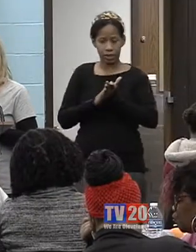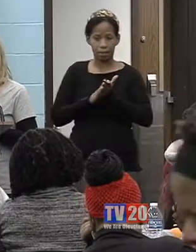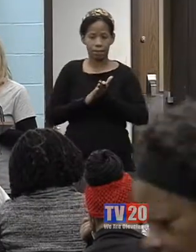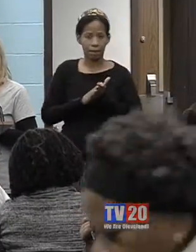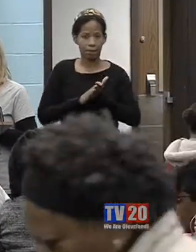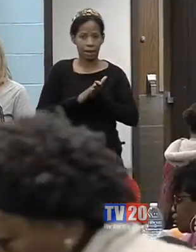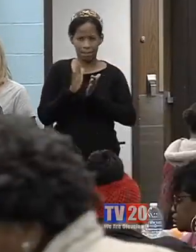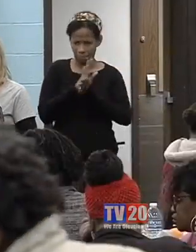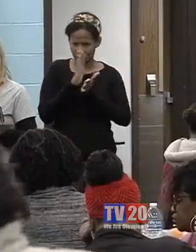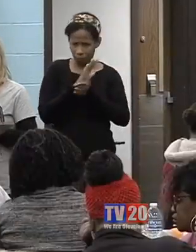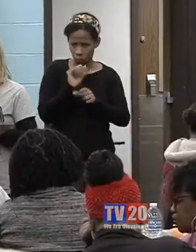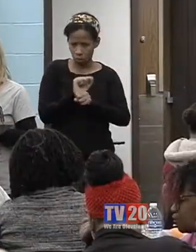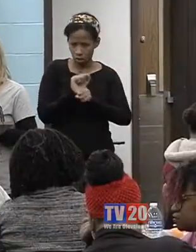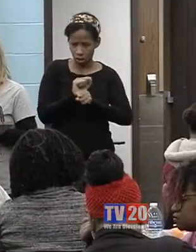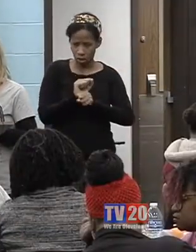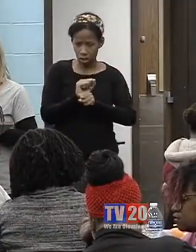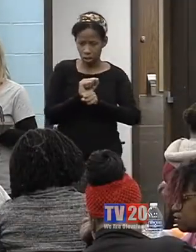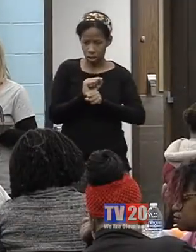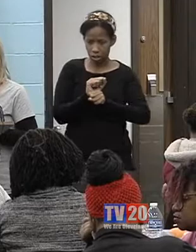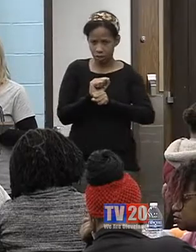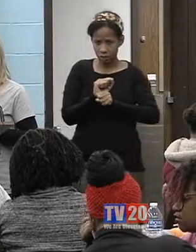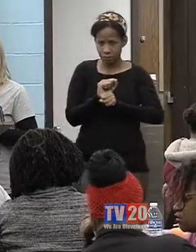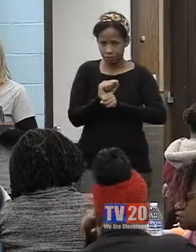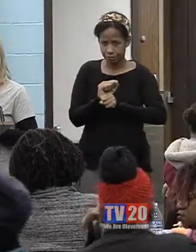that he's.